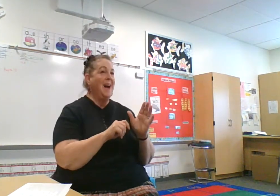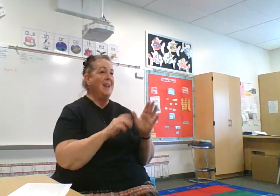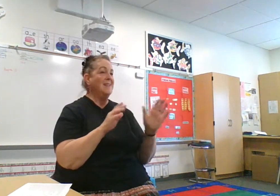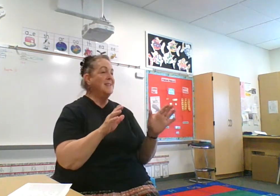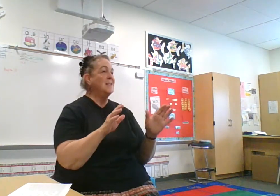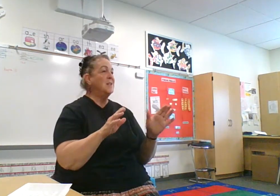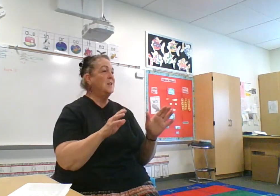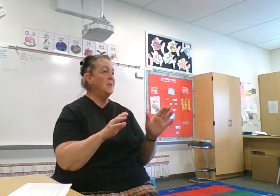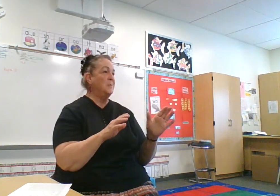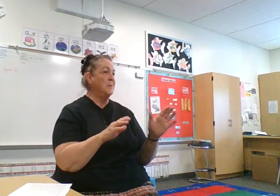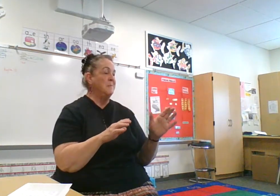Kind. This is a good one.